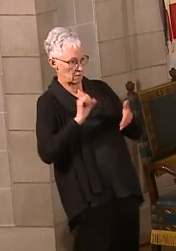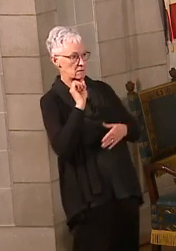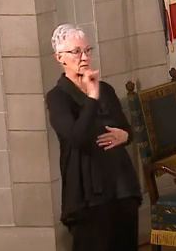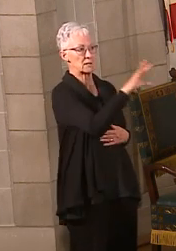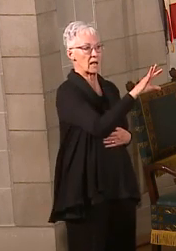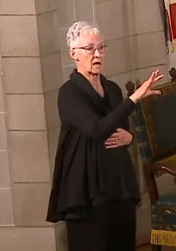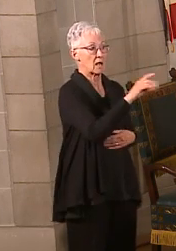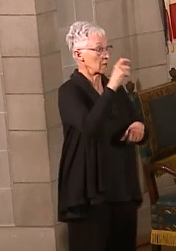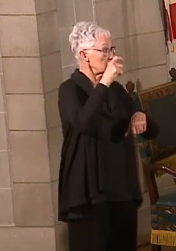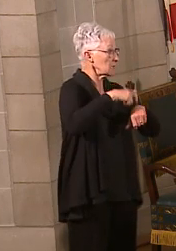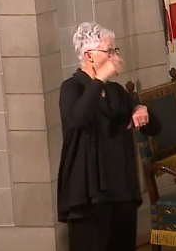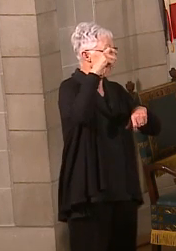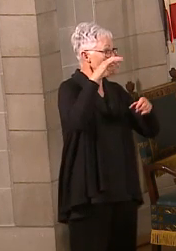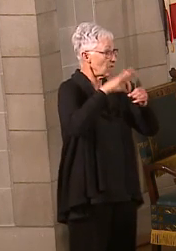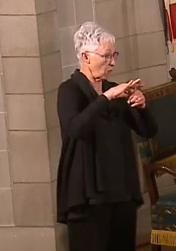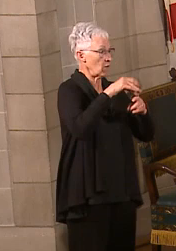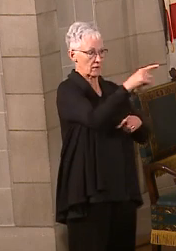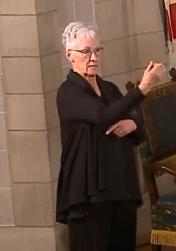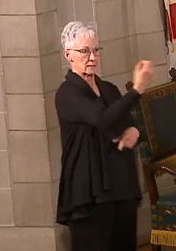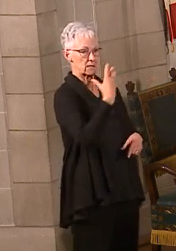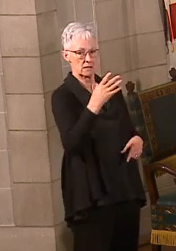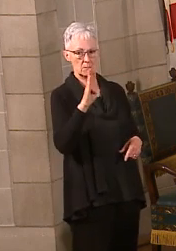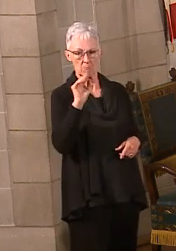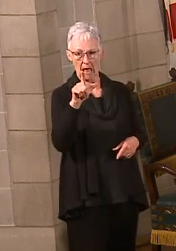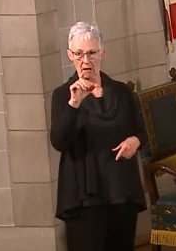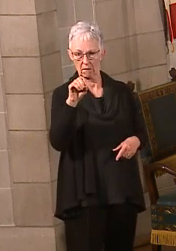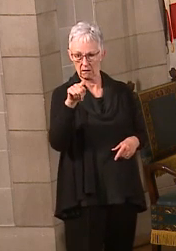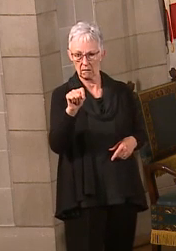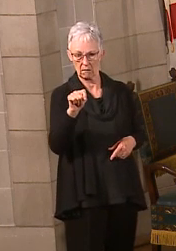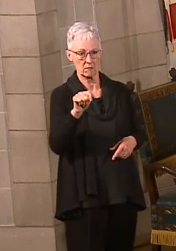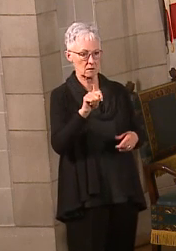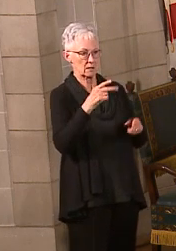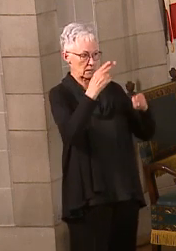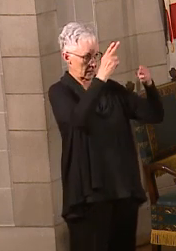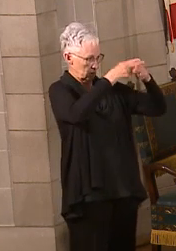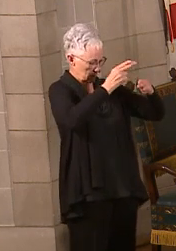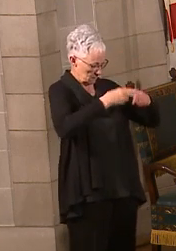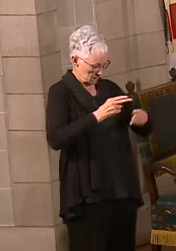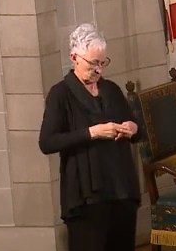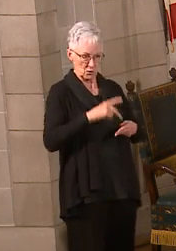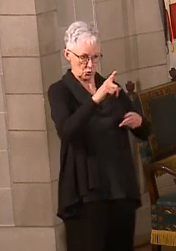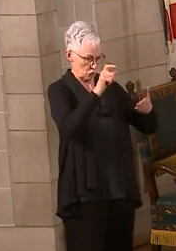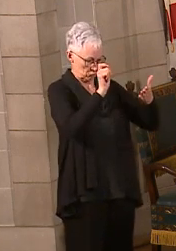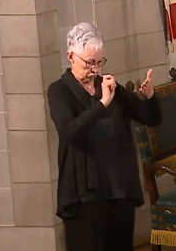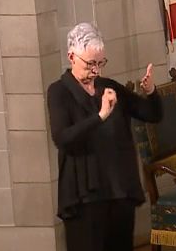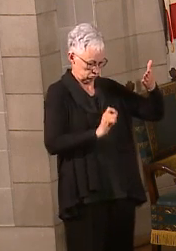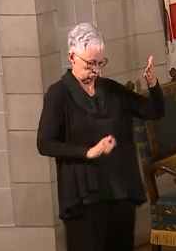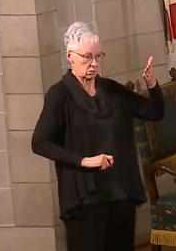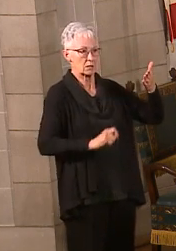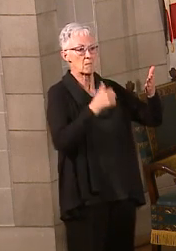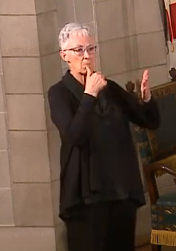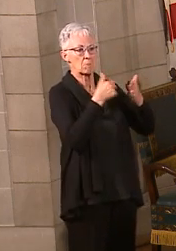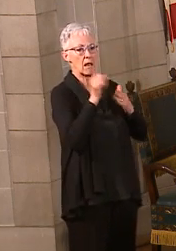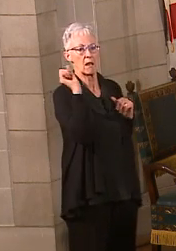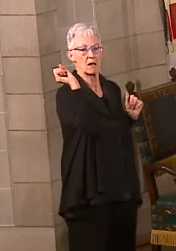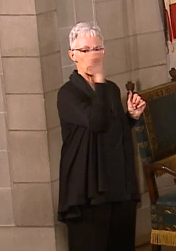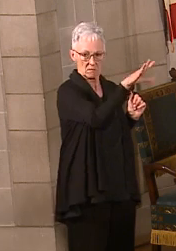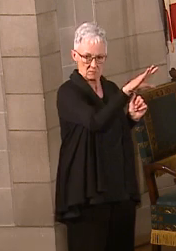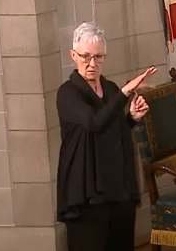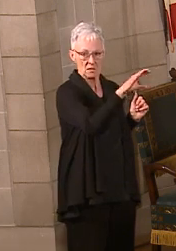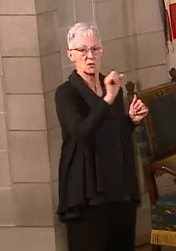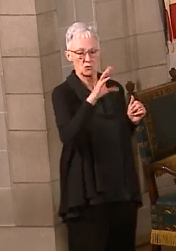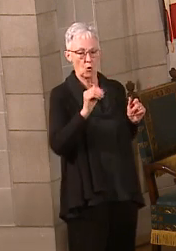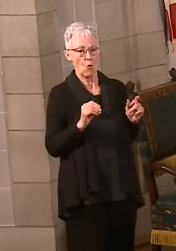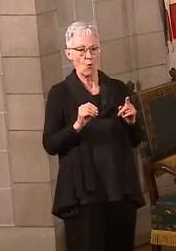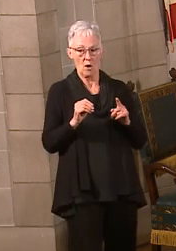The polls will be open May 1st. Secretary Evans is working with his election commissioners to provide, masks and gloves